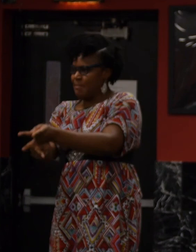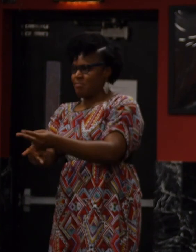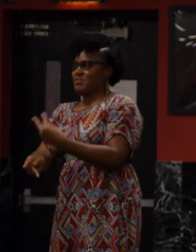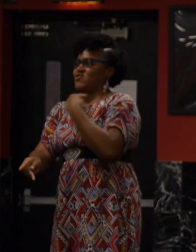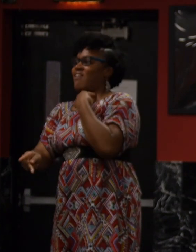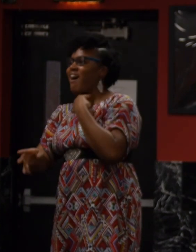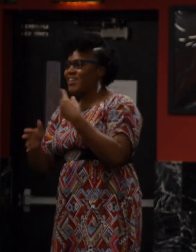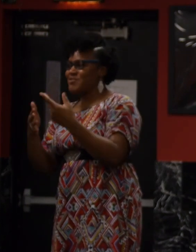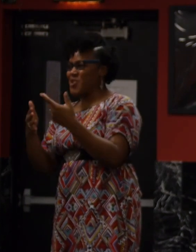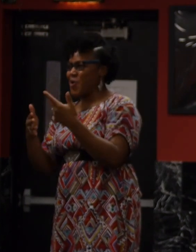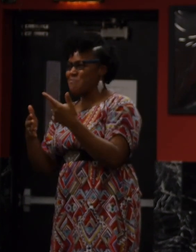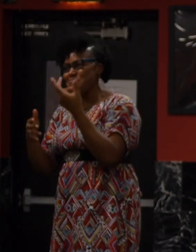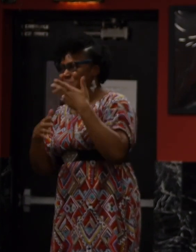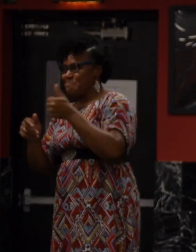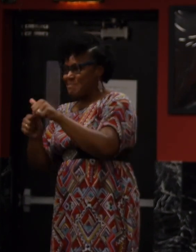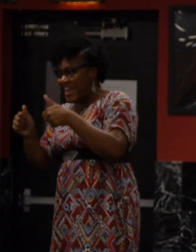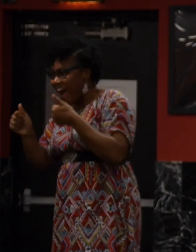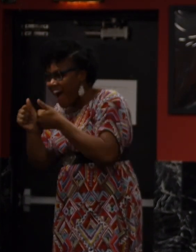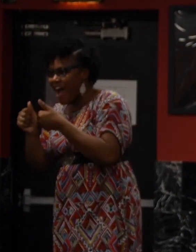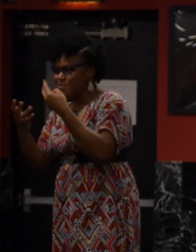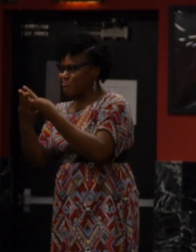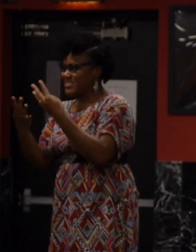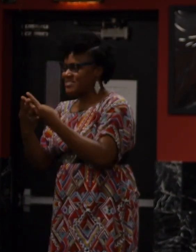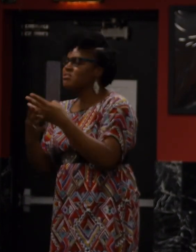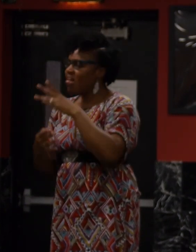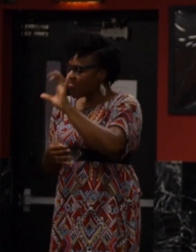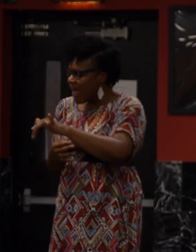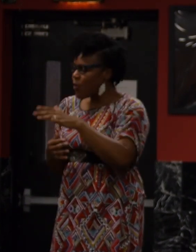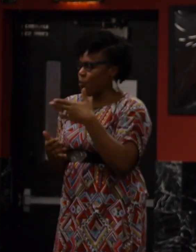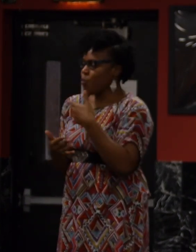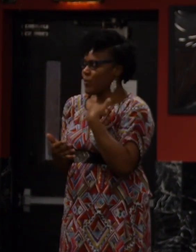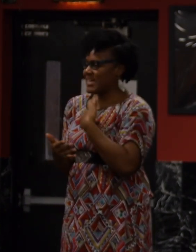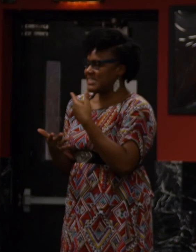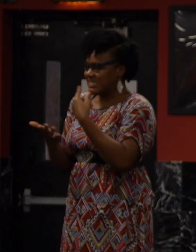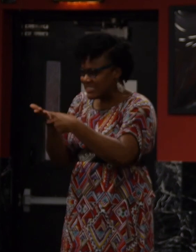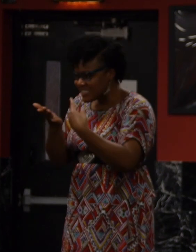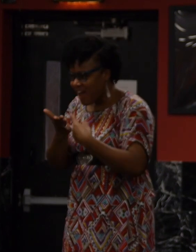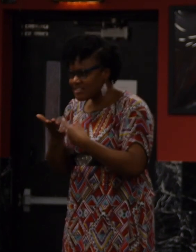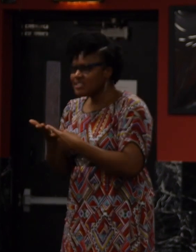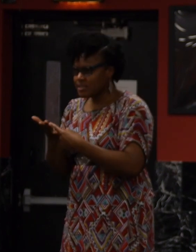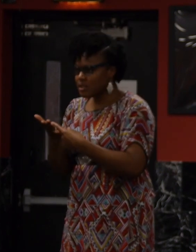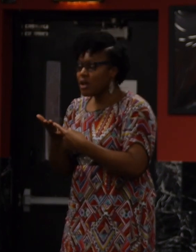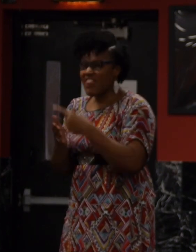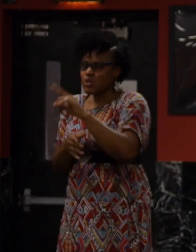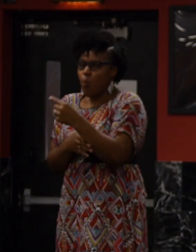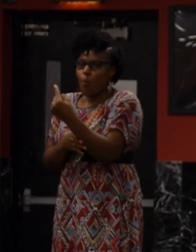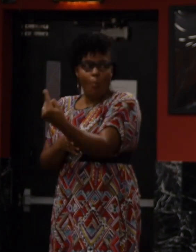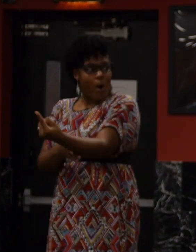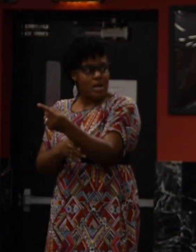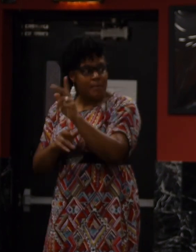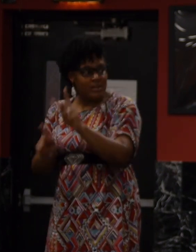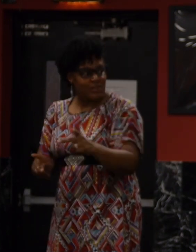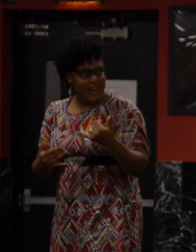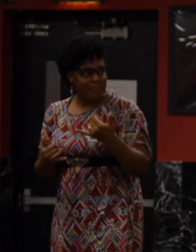kind of fortitude that we're talking about when we talk about our political prisoners, of which Mumia Abu-Jamal is just one. So